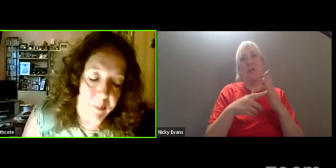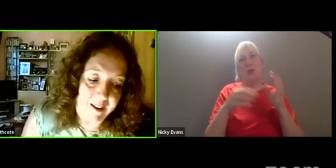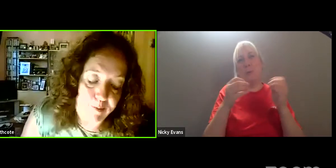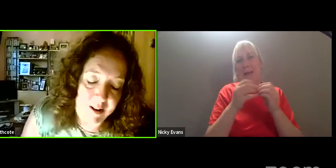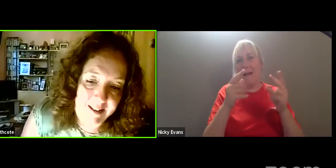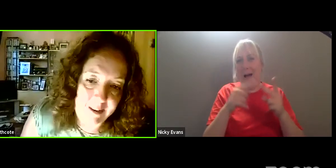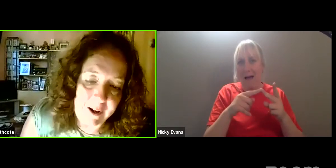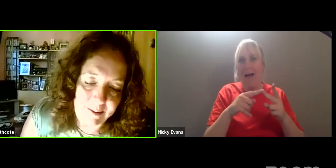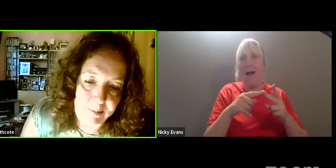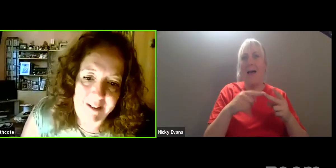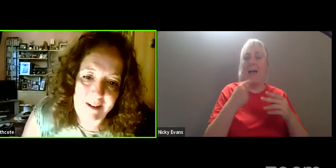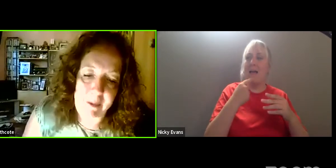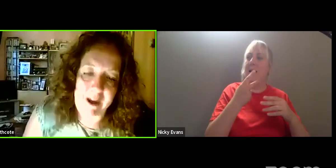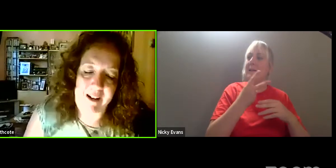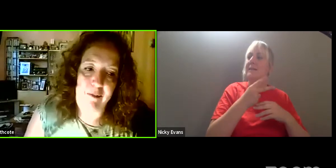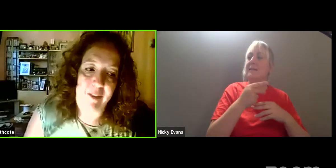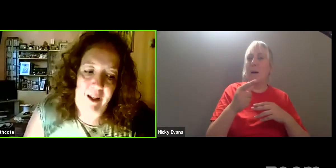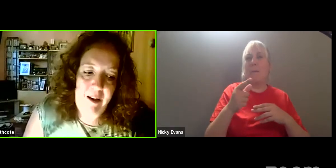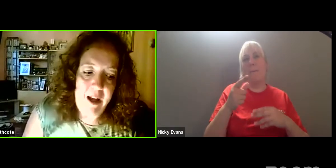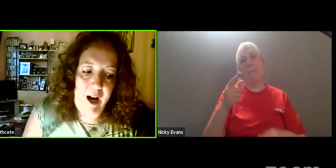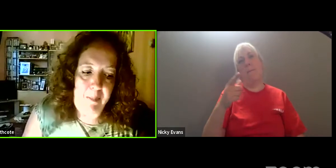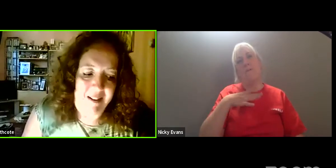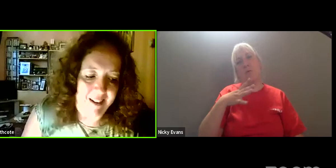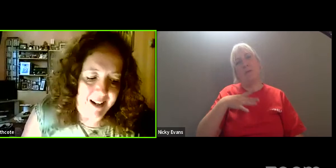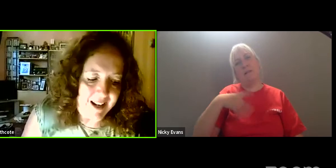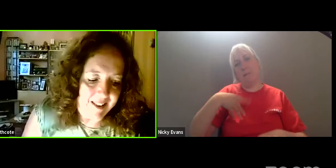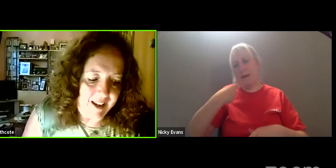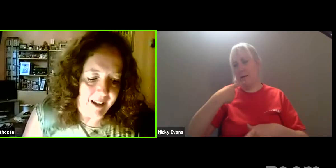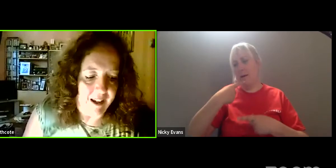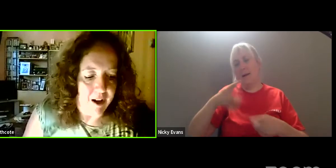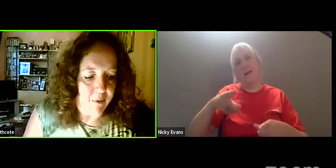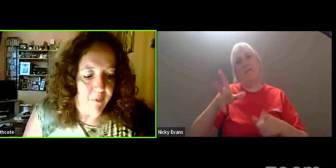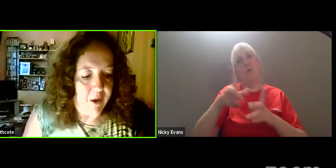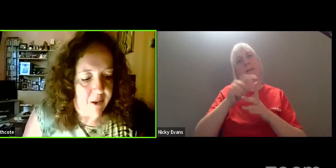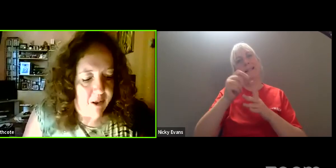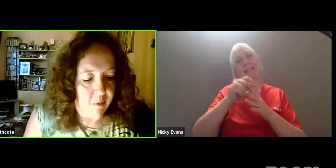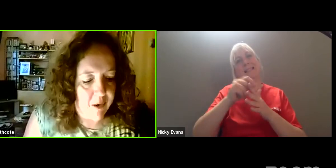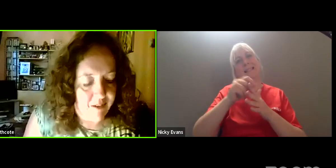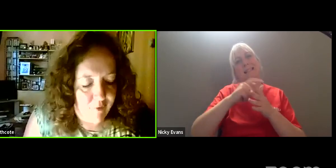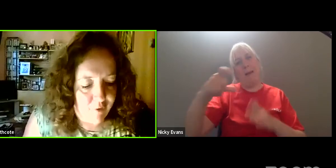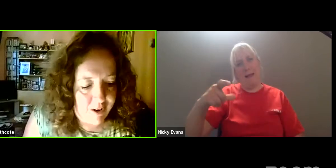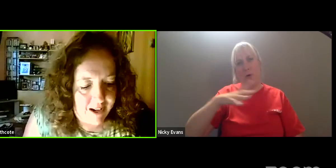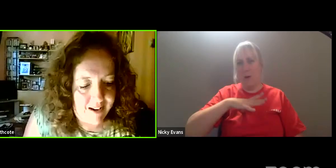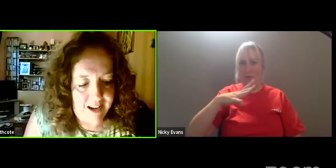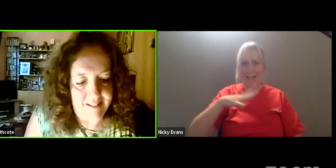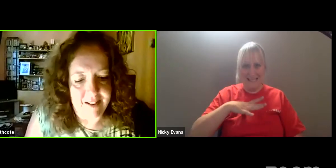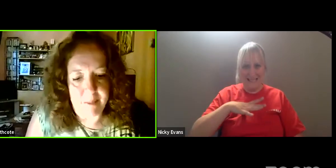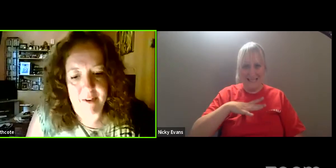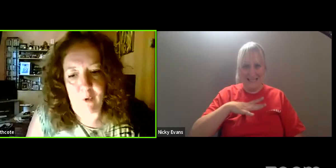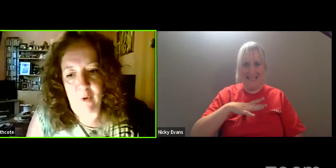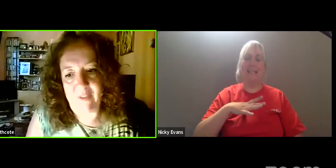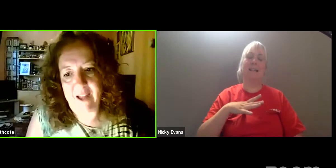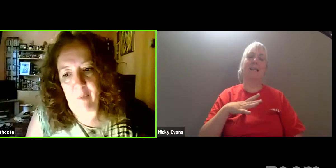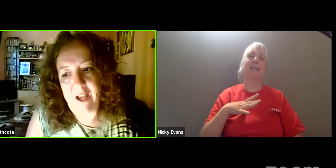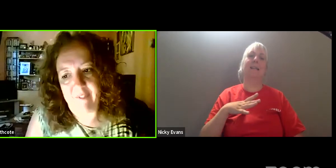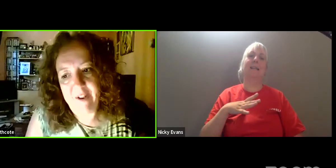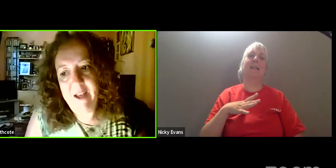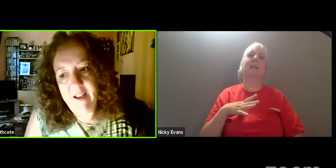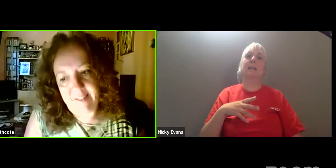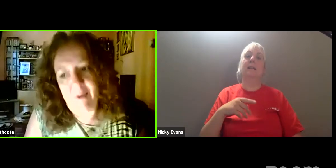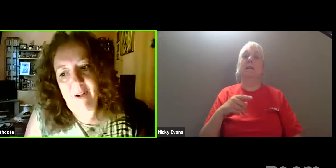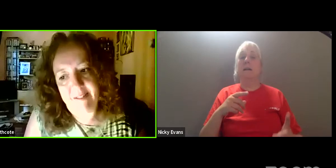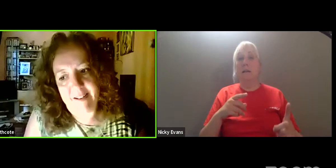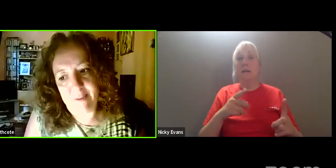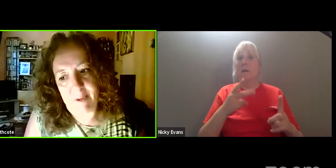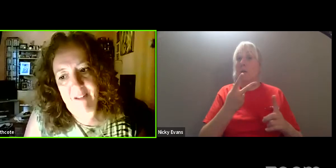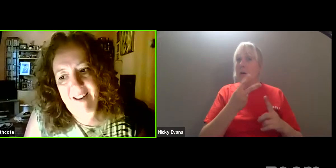also been expressed in the past by DPAC. I don't think I'd be saying anything, you know, different in terms of all of that. We have